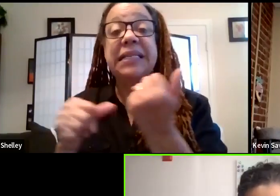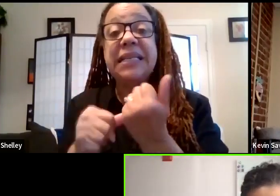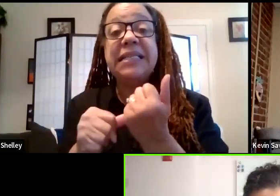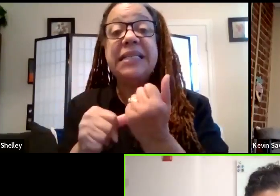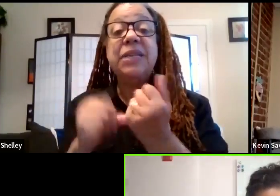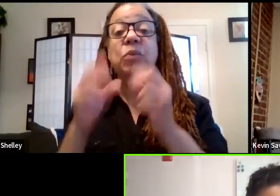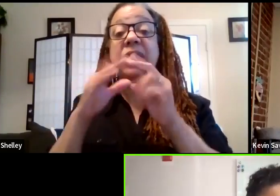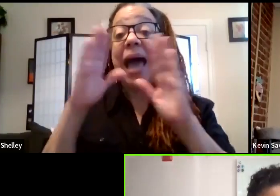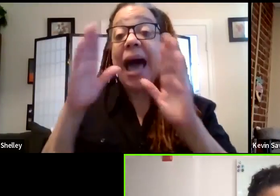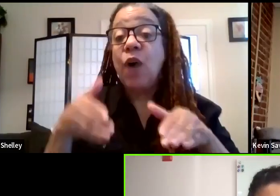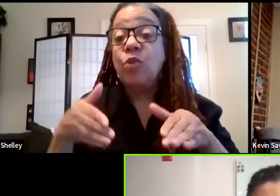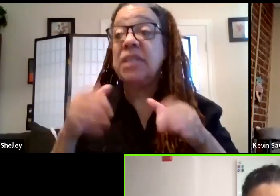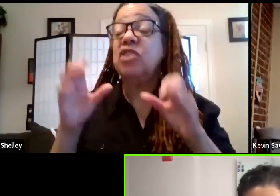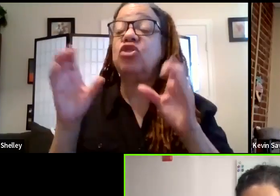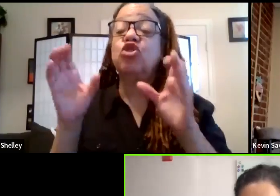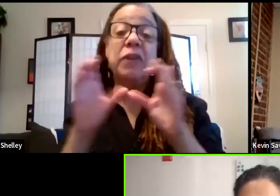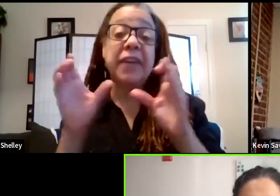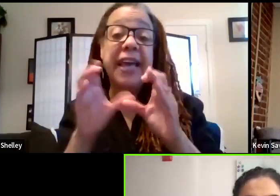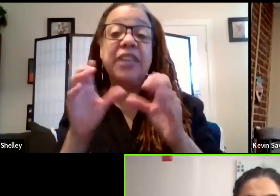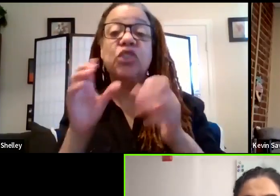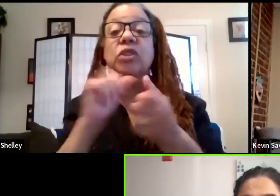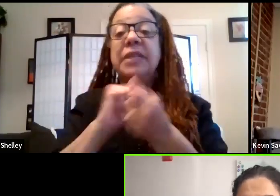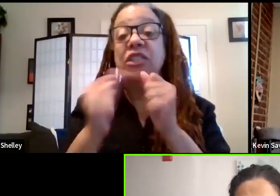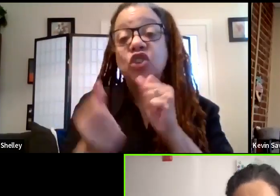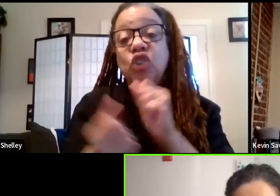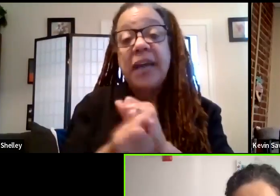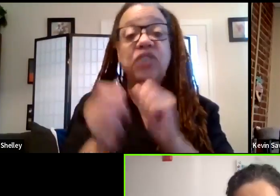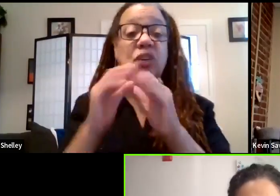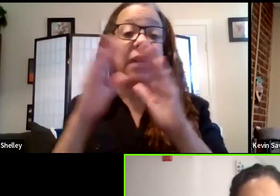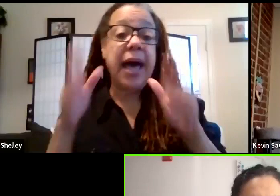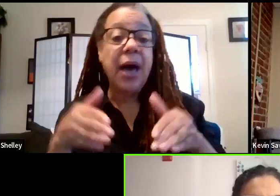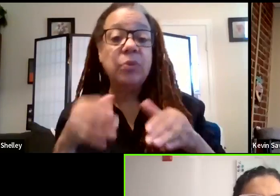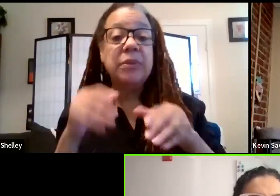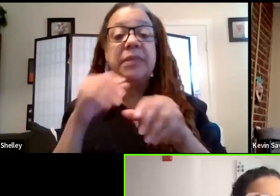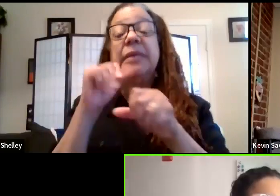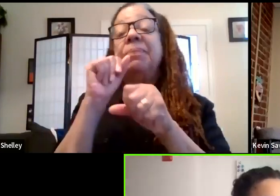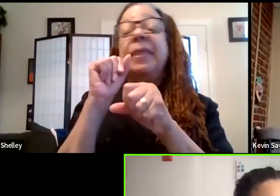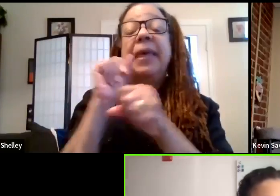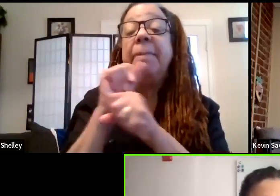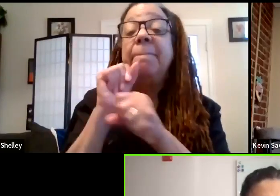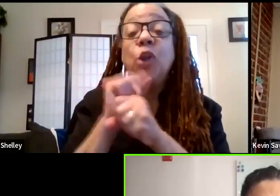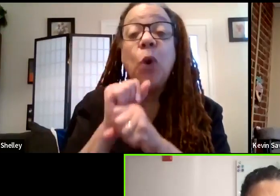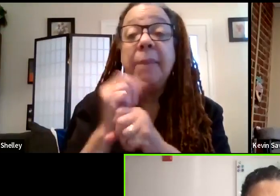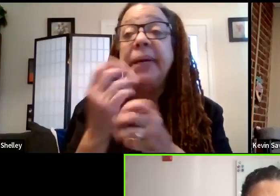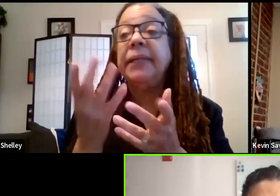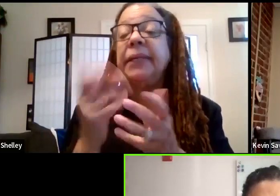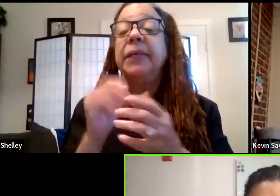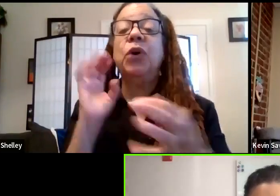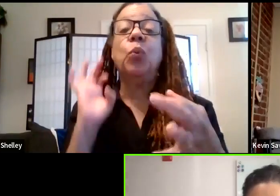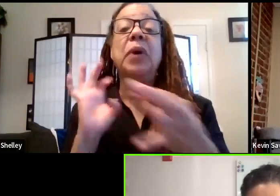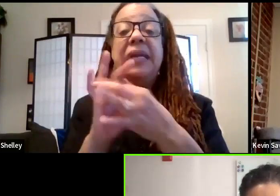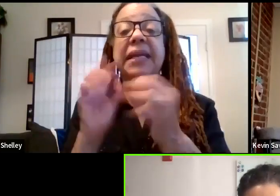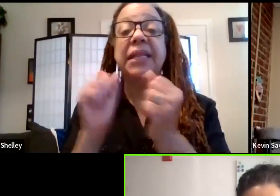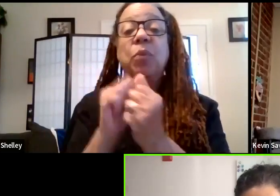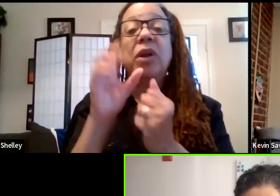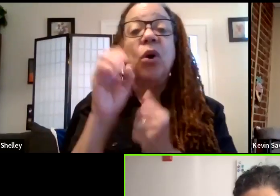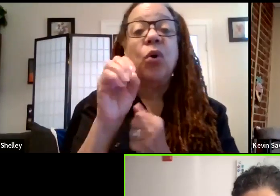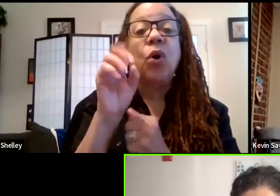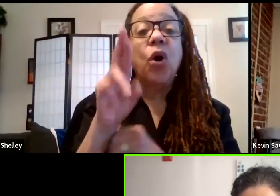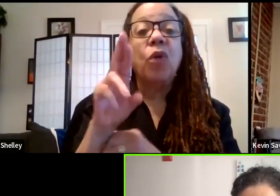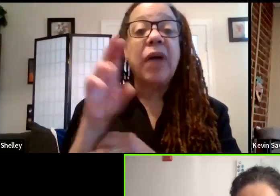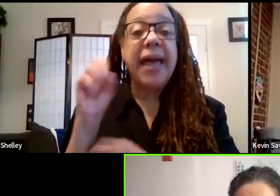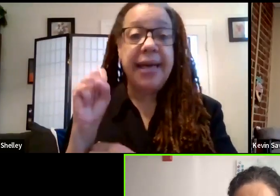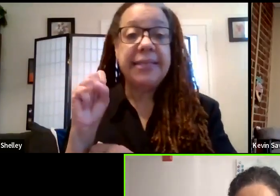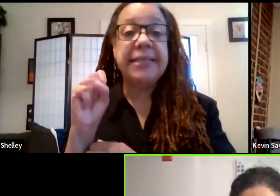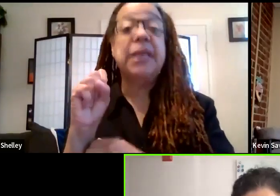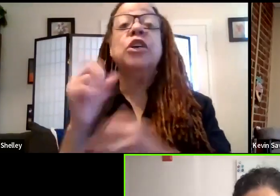housing certification, changing housing, employment. We connect them with ORS. We are also an ORS vendor